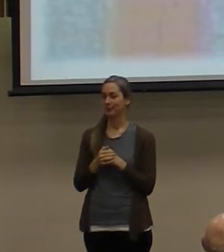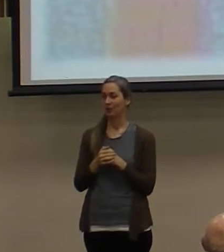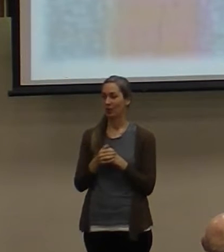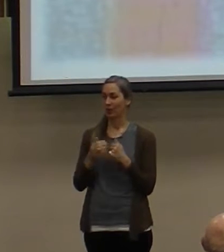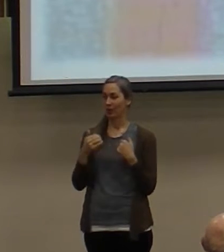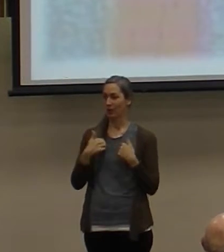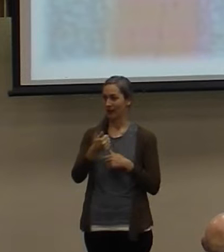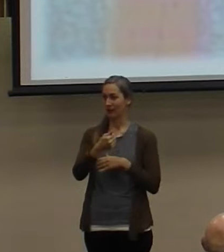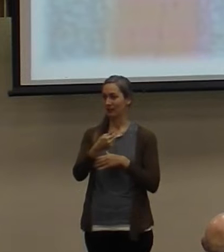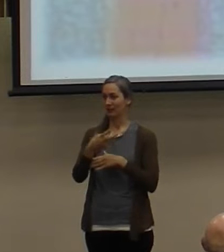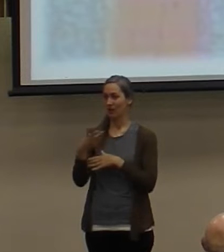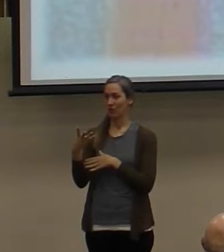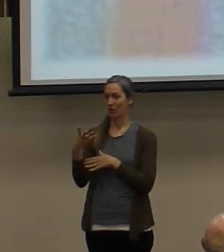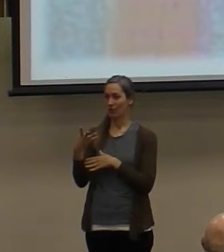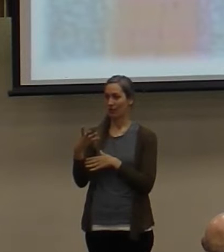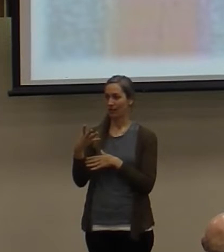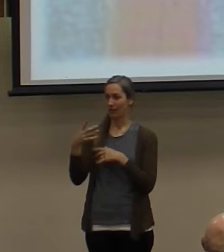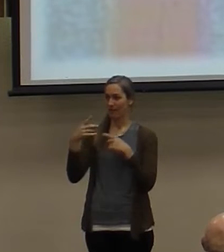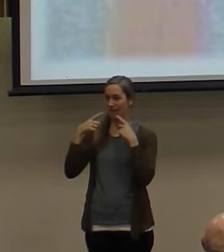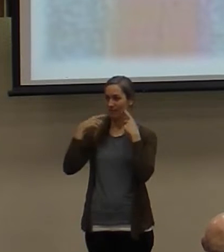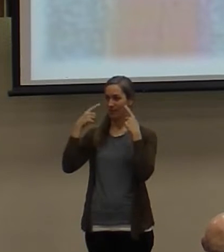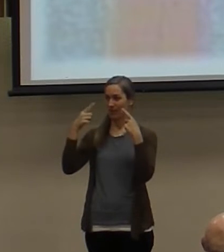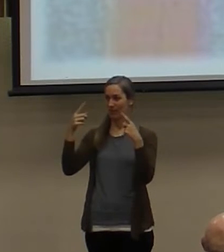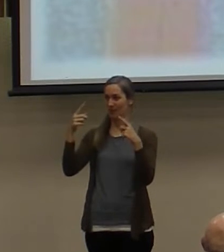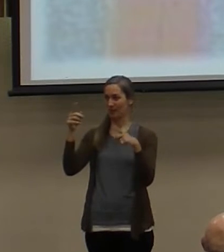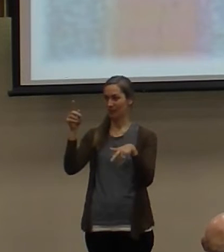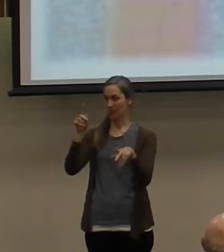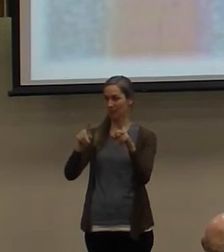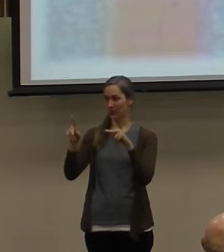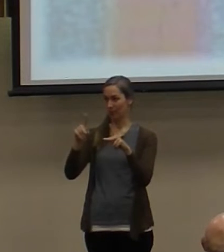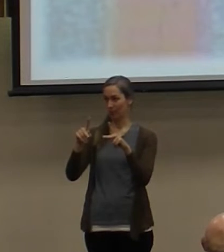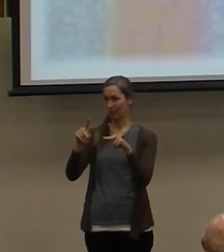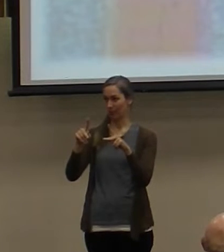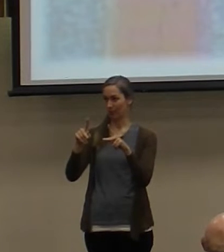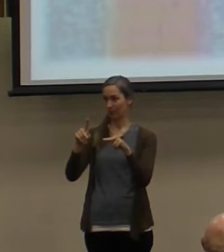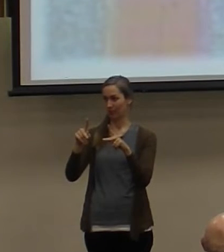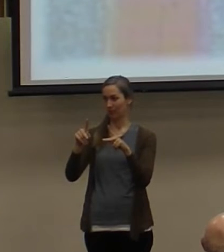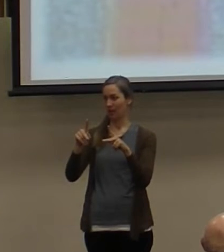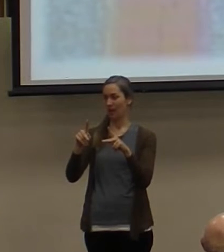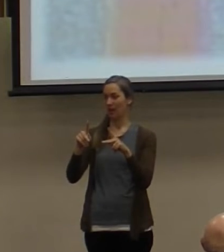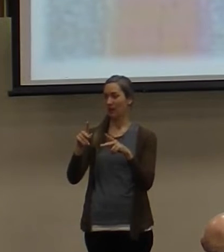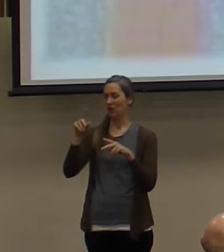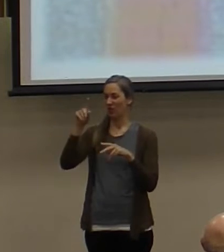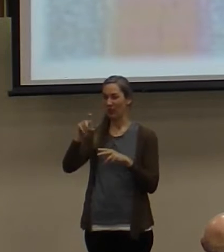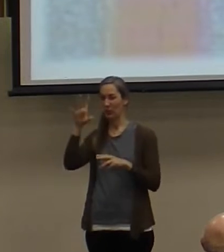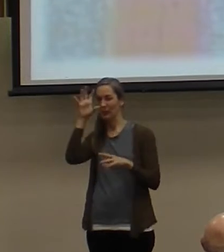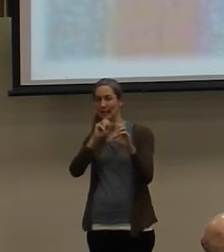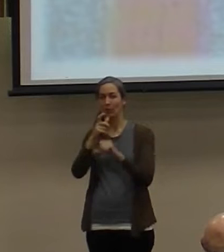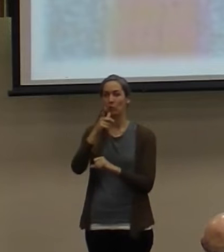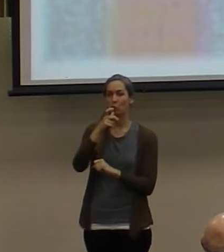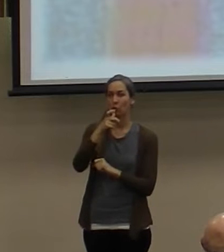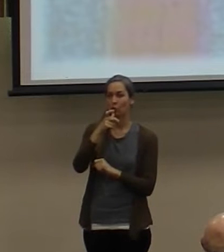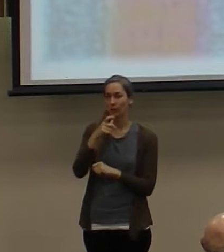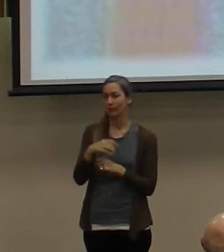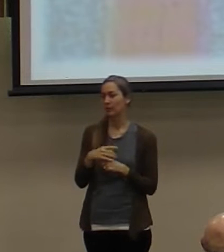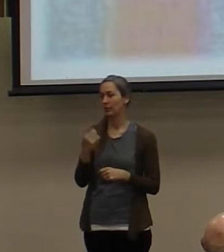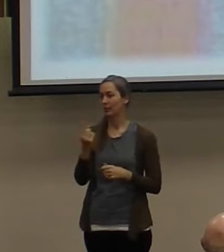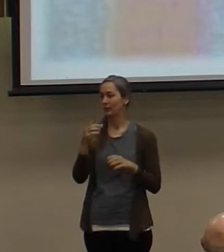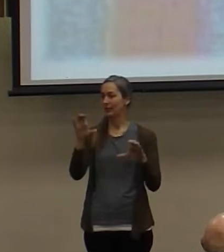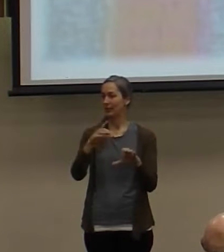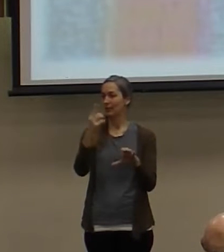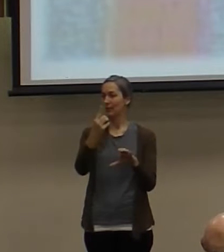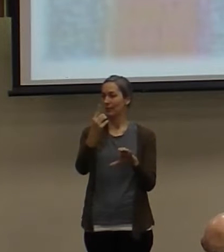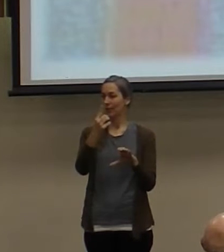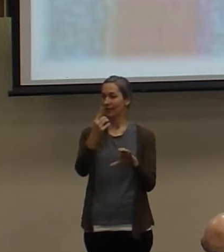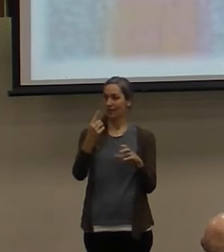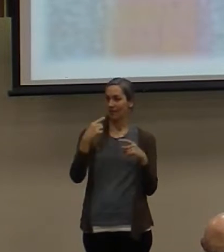try to guess the identity of the contestant. And you had three contestants, and somebody had done something noteworthy, something that was kind